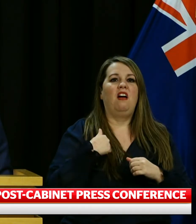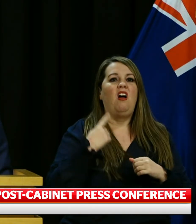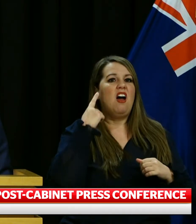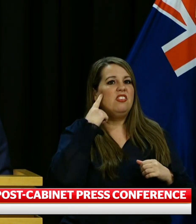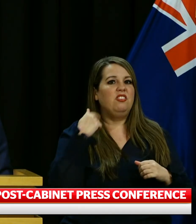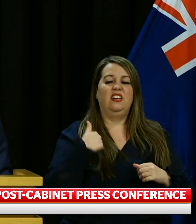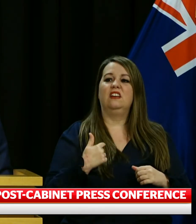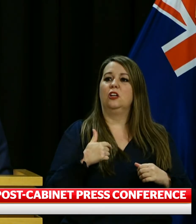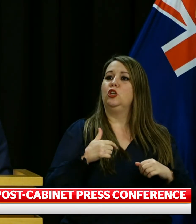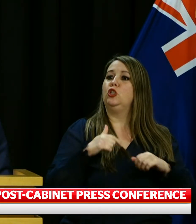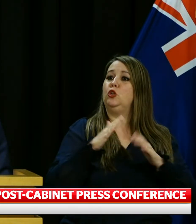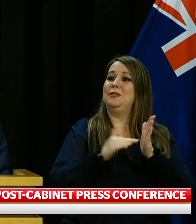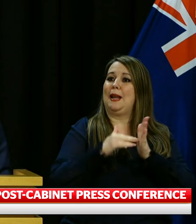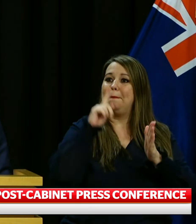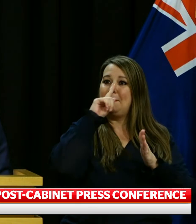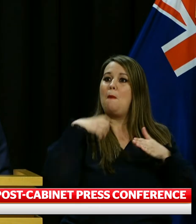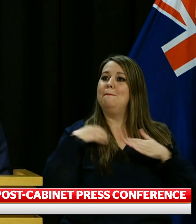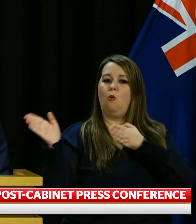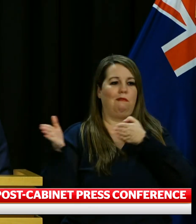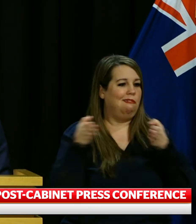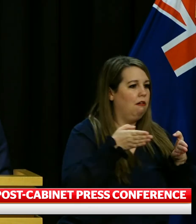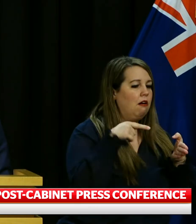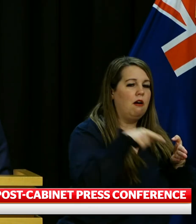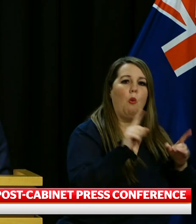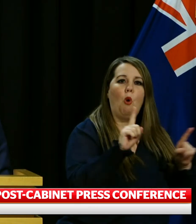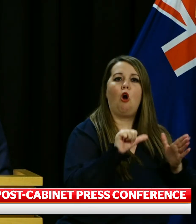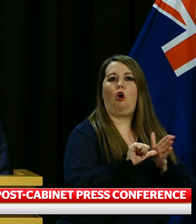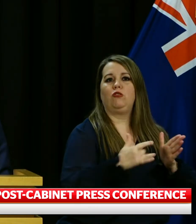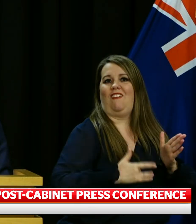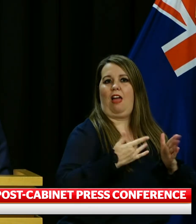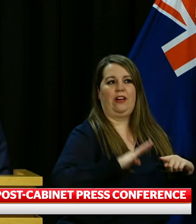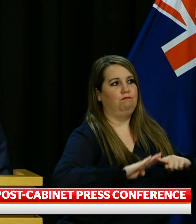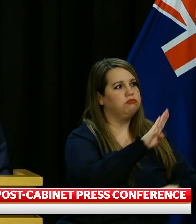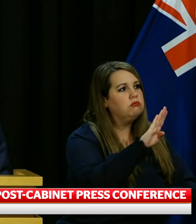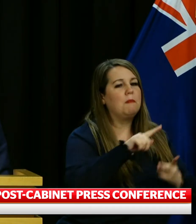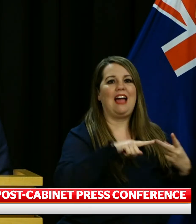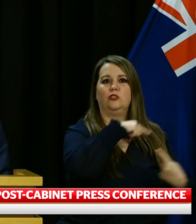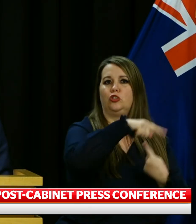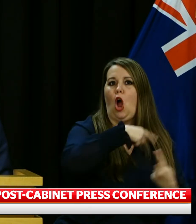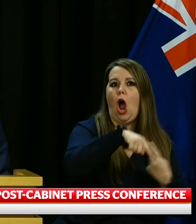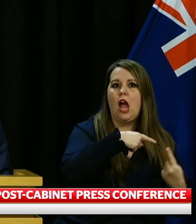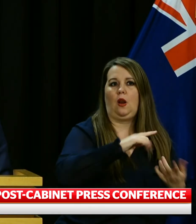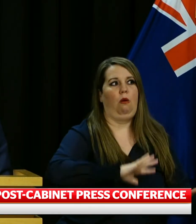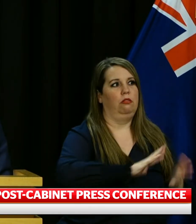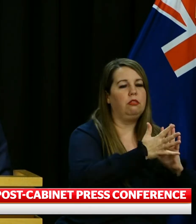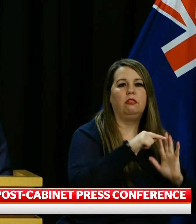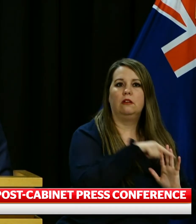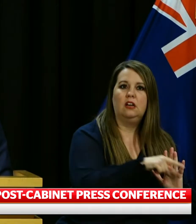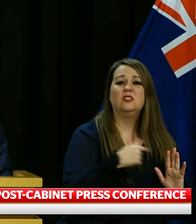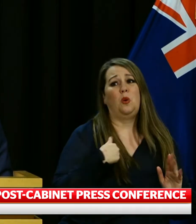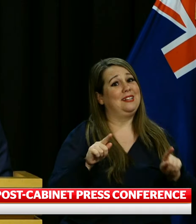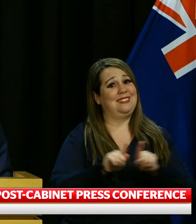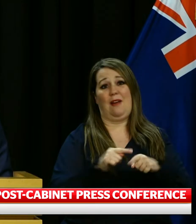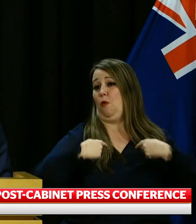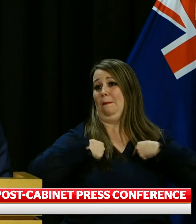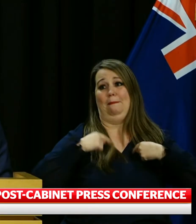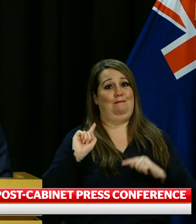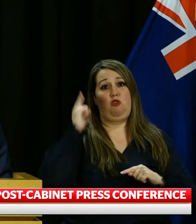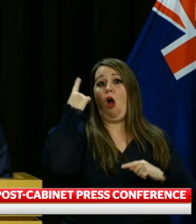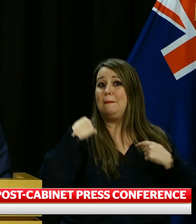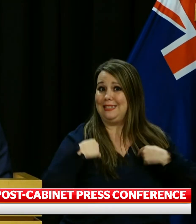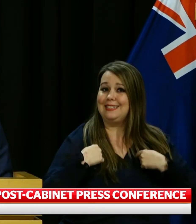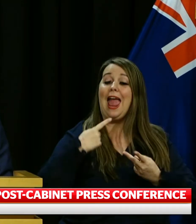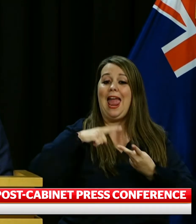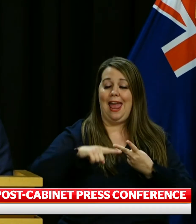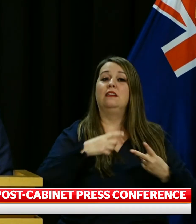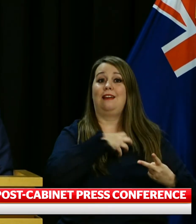is the cost of living, the recovery from the cyclone, and they clearly can see that that is where my focus is and that is where the focus of the government is. Nelson on that got